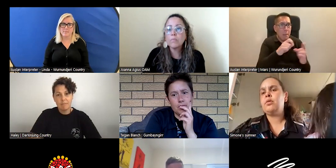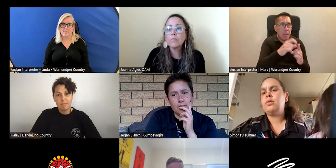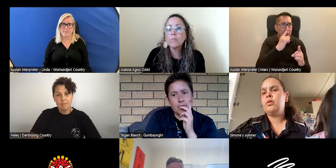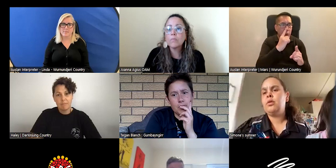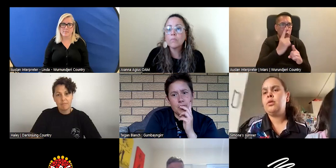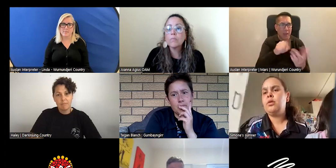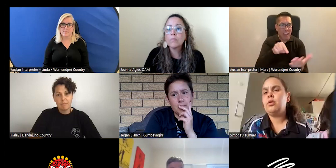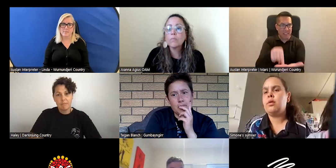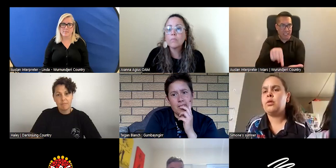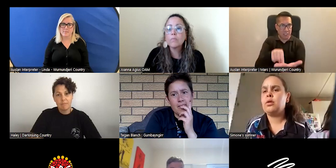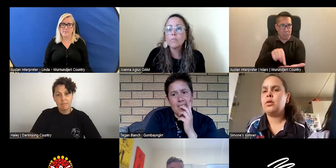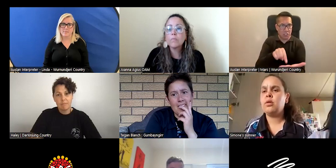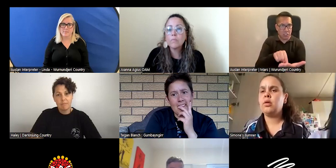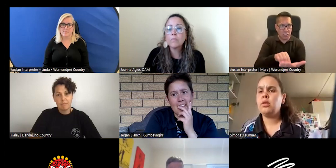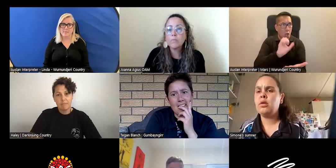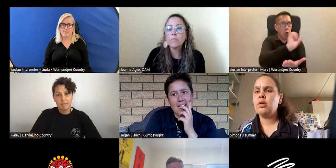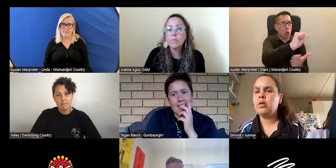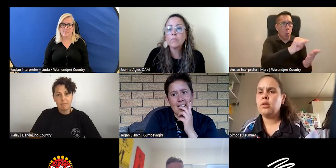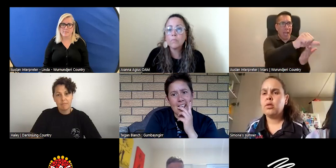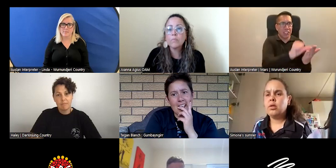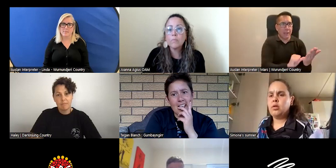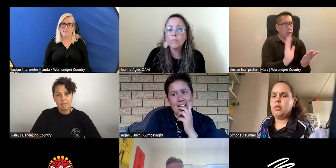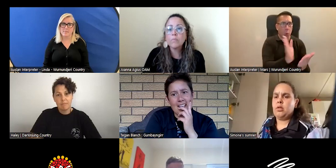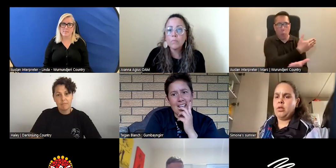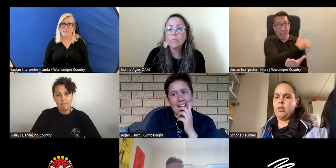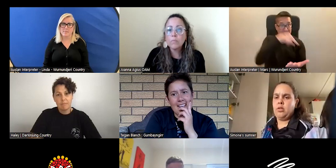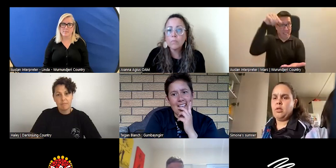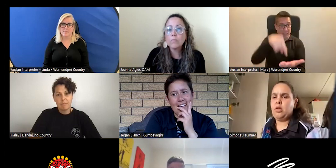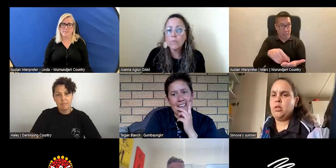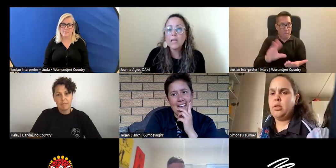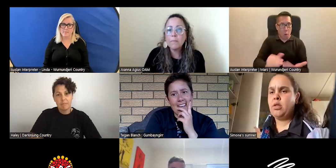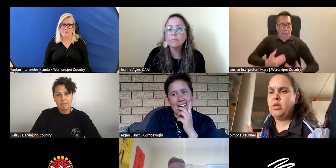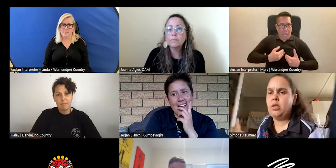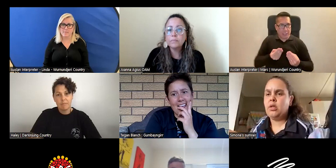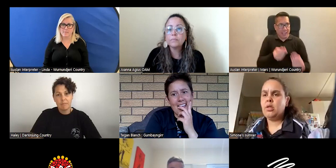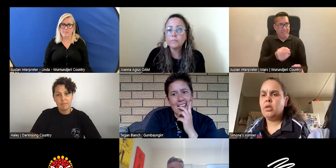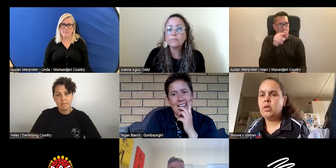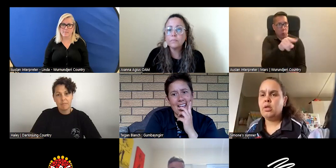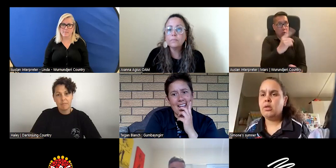not about what you want to talk about and think what's important for us. This is directly from us to use.